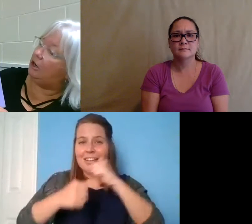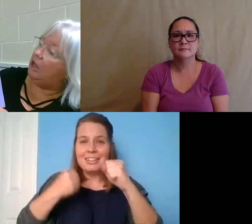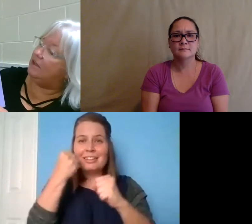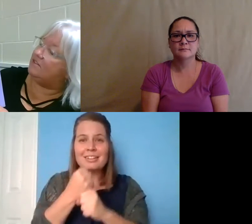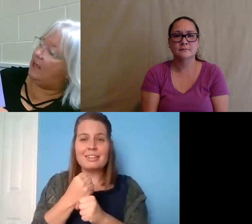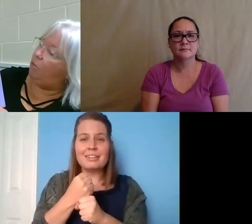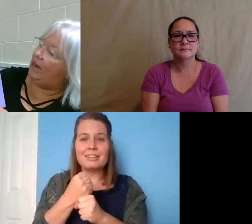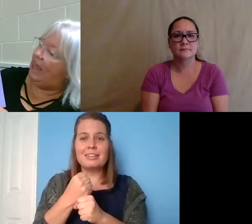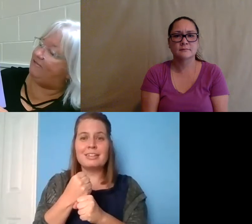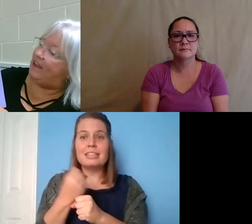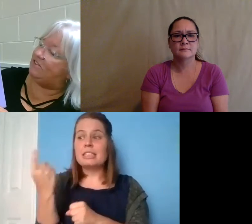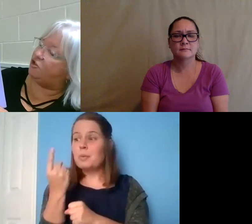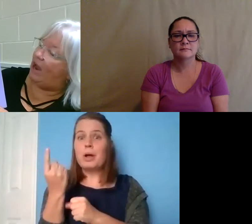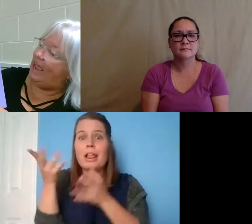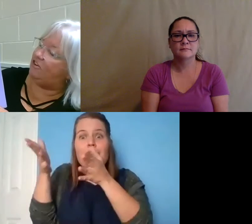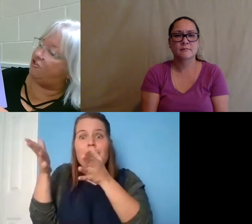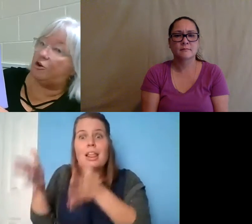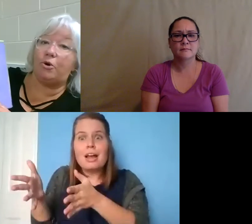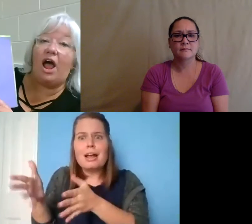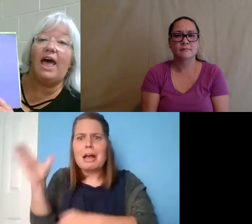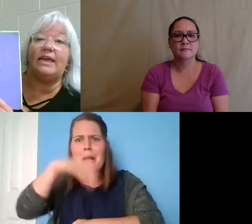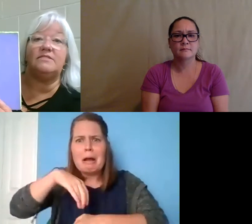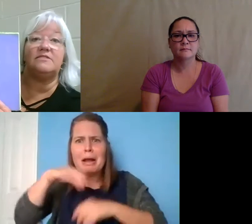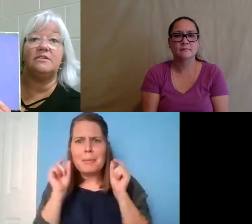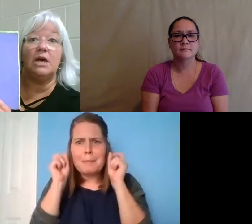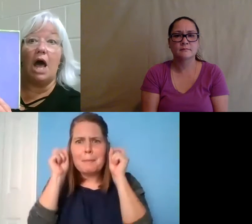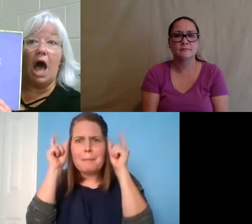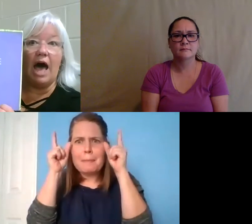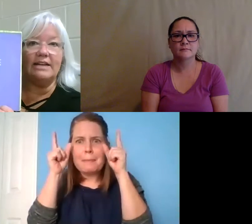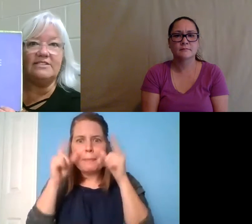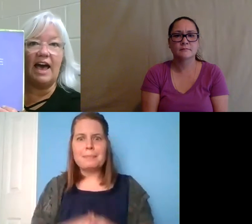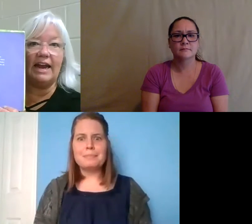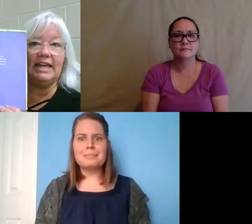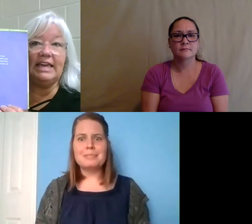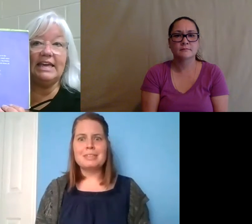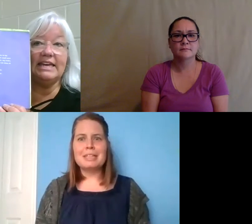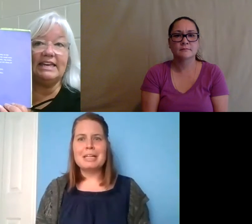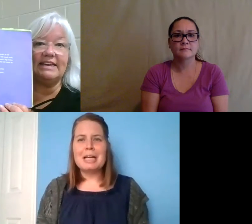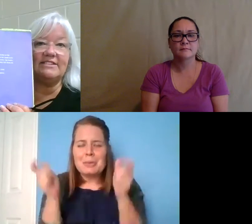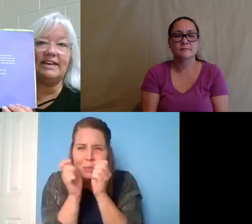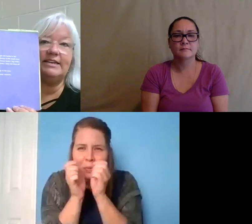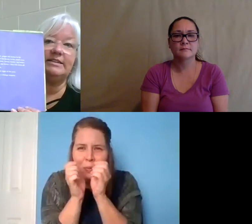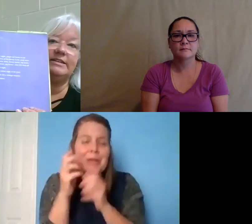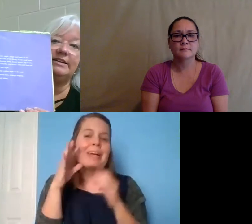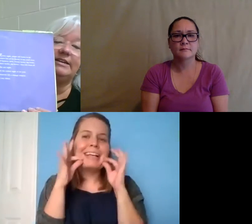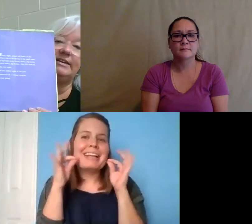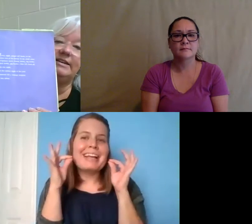year, someone left a strange surprise, a tiny